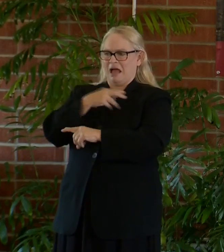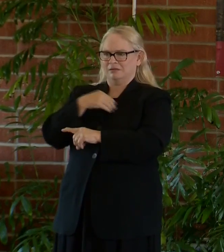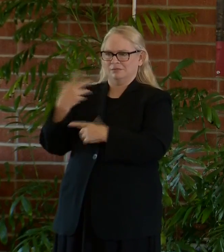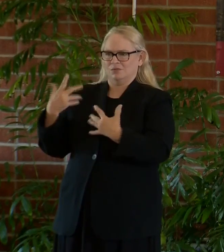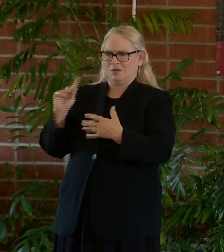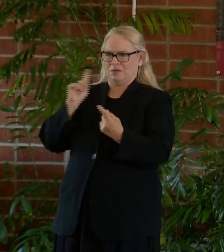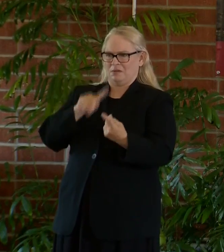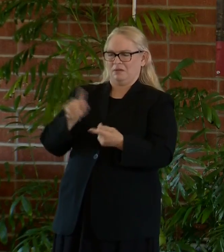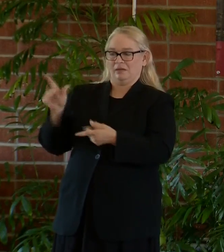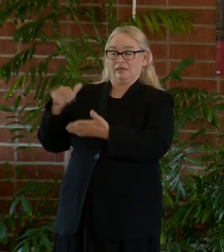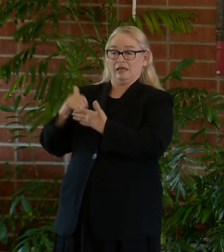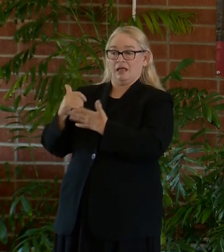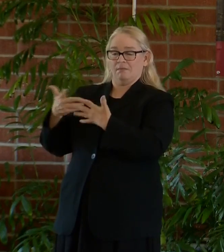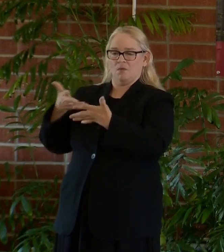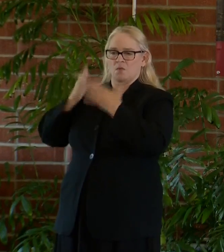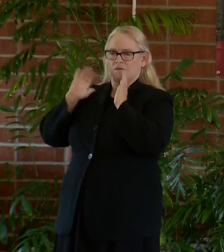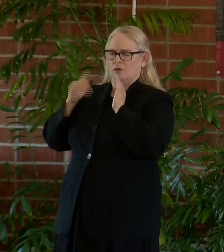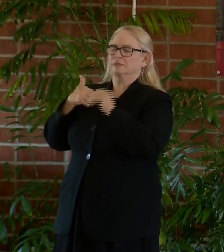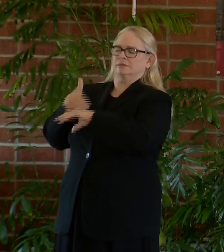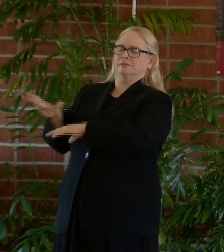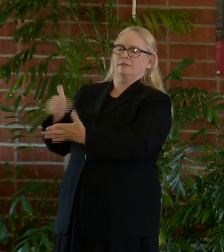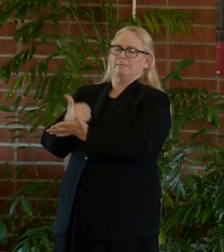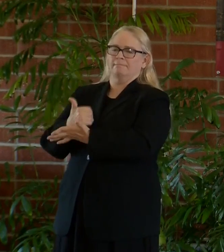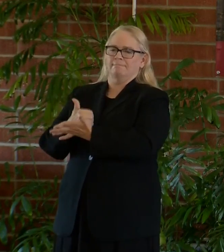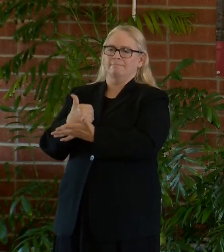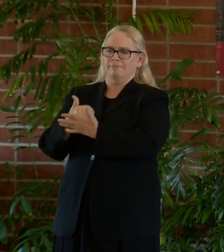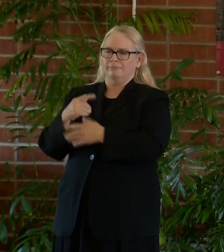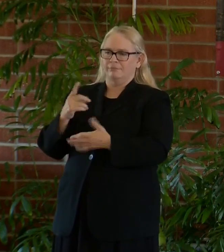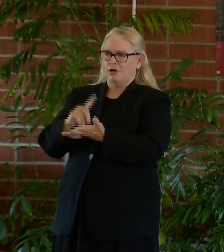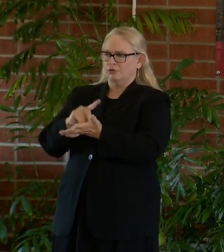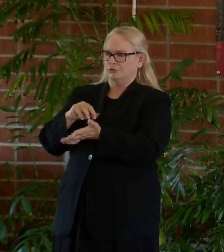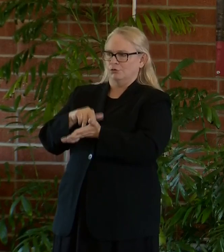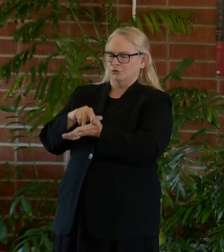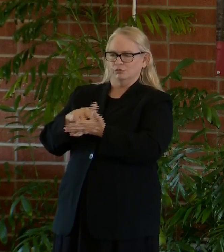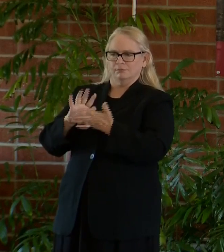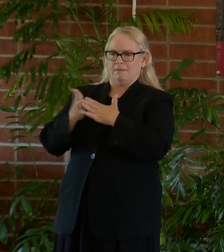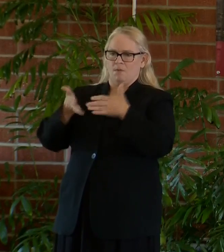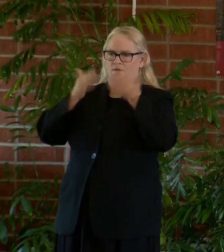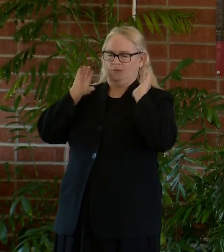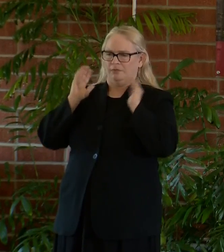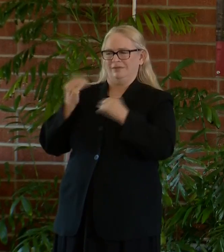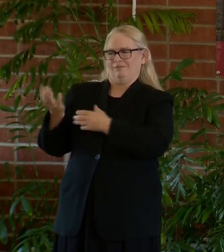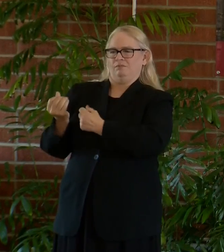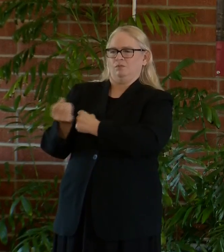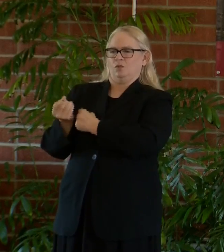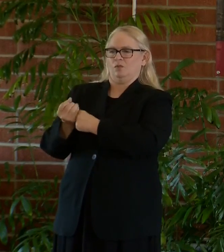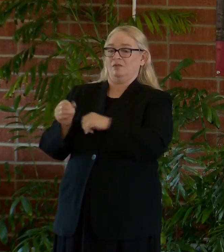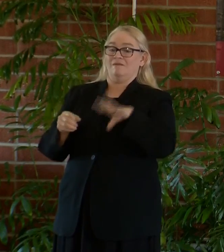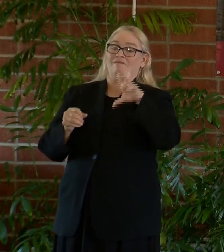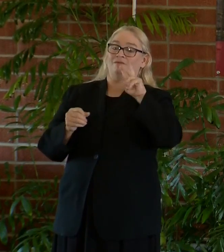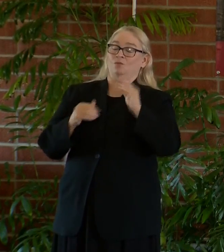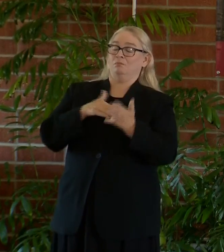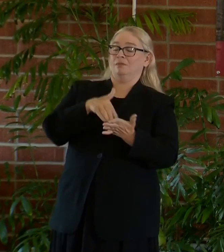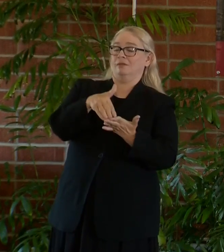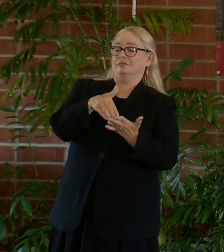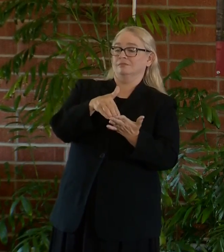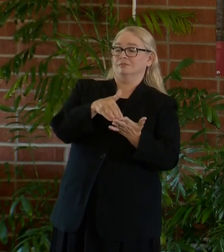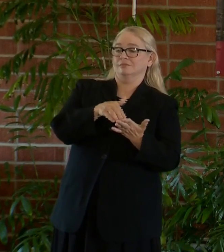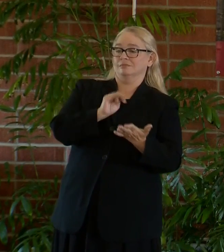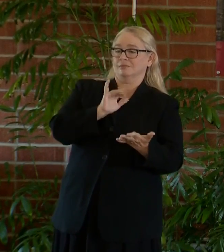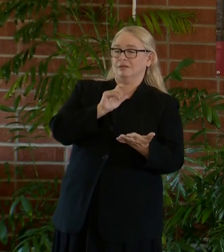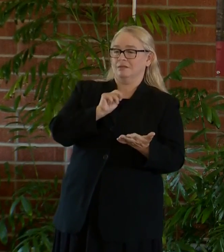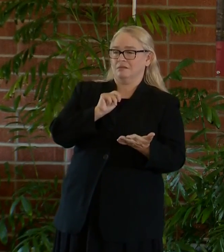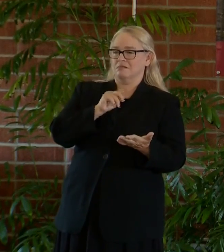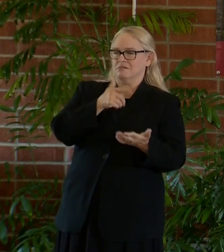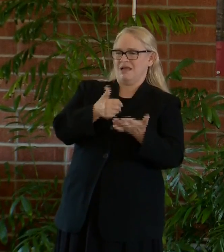more personnel needs to be forthcoming. That's why it's important to note that $52 million commitment that we're announcing here today. But